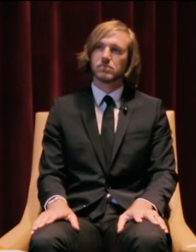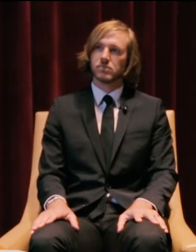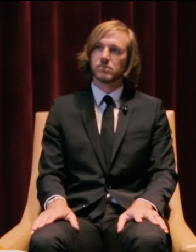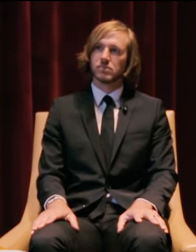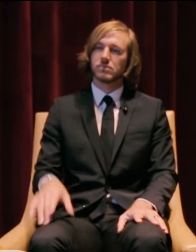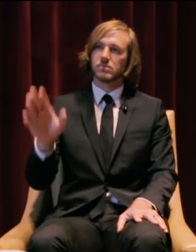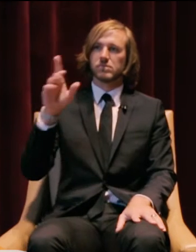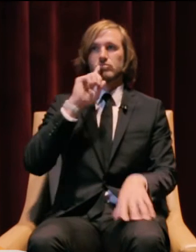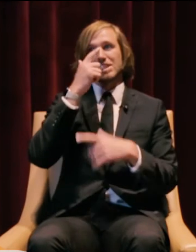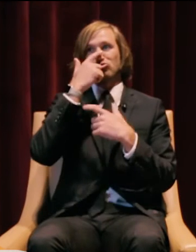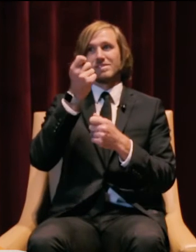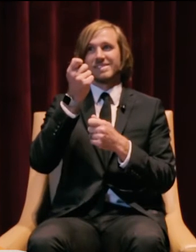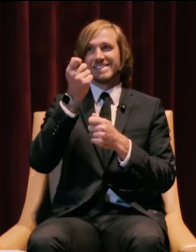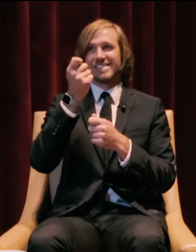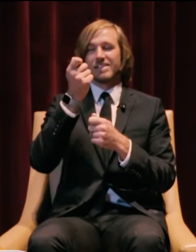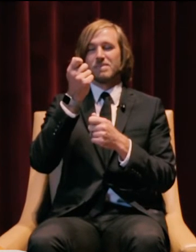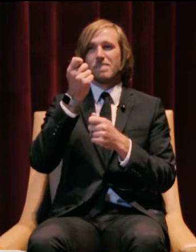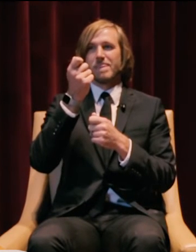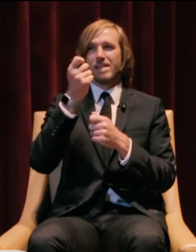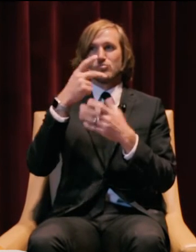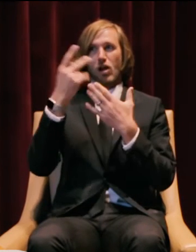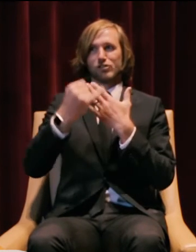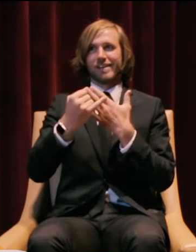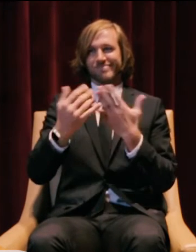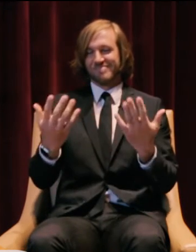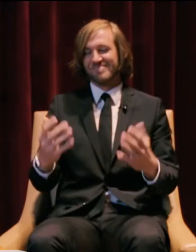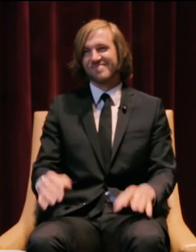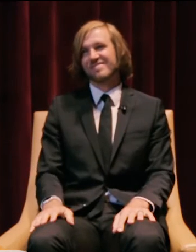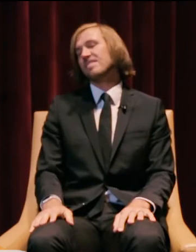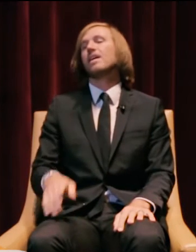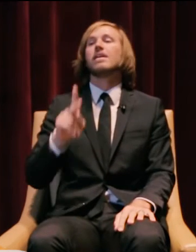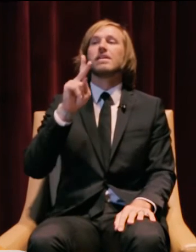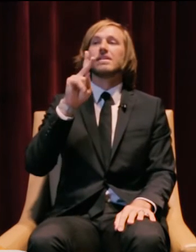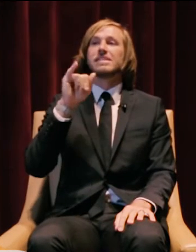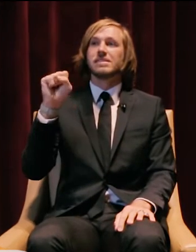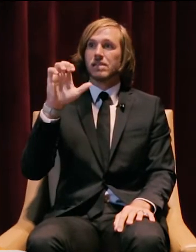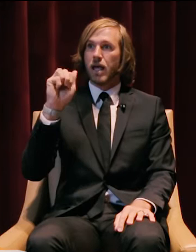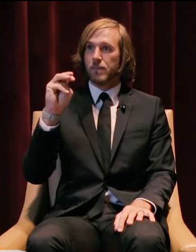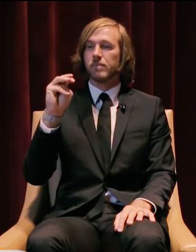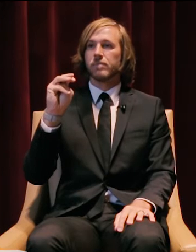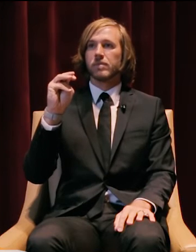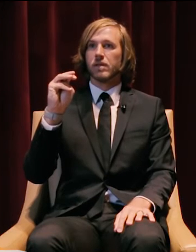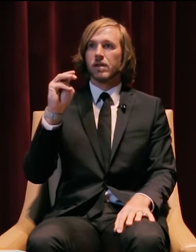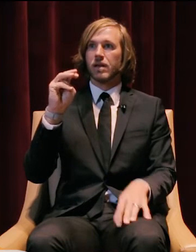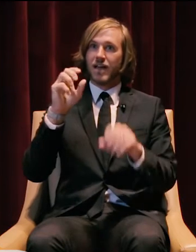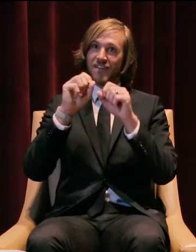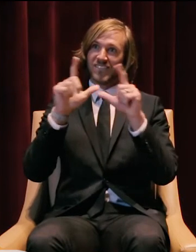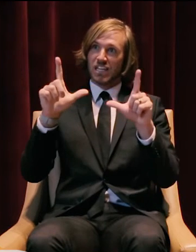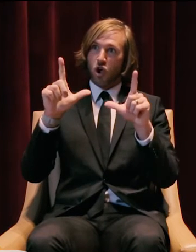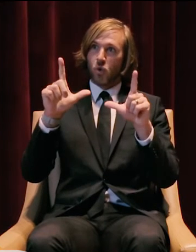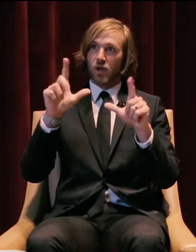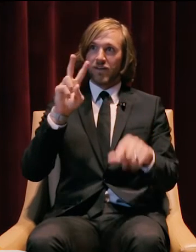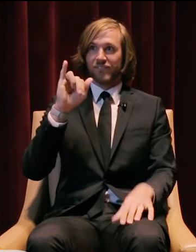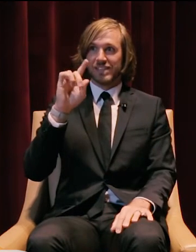it's a very interesting project. The KissCam video segment has